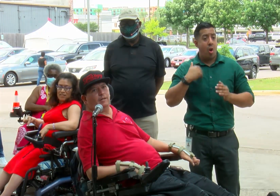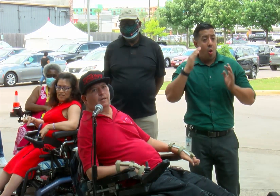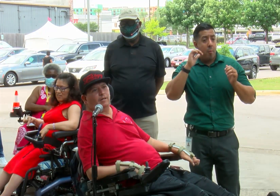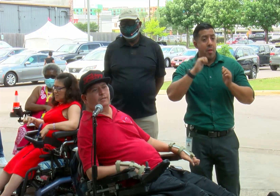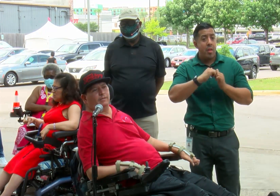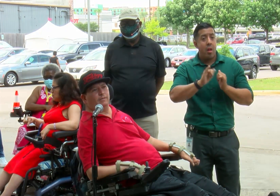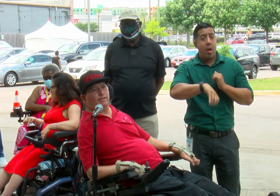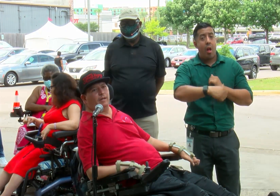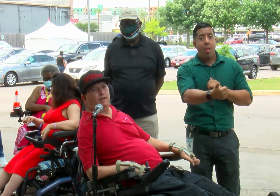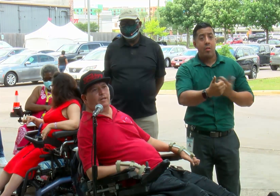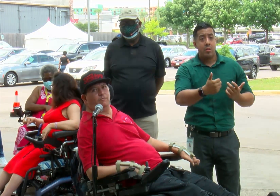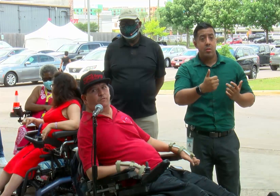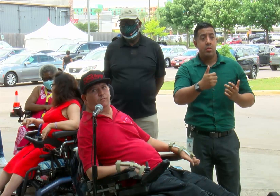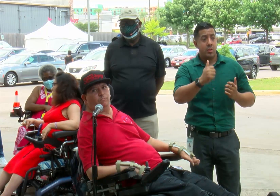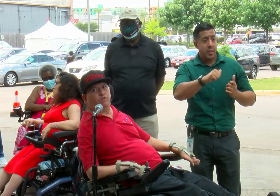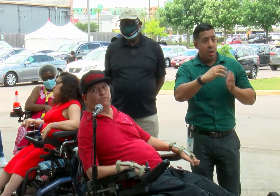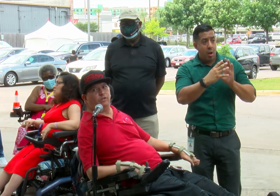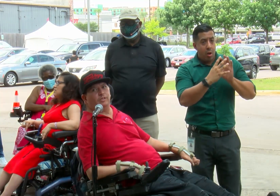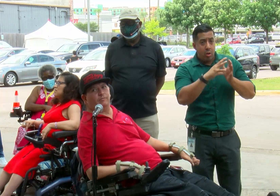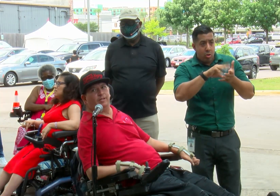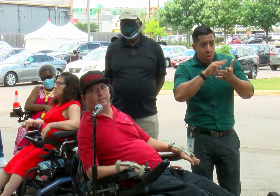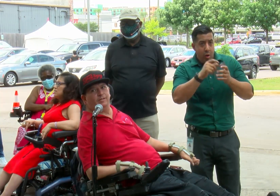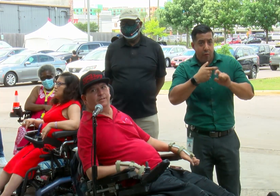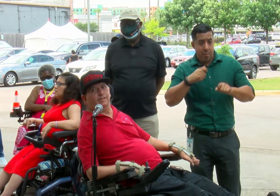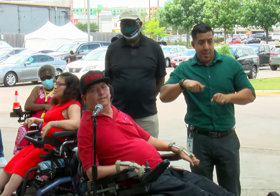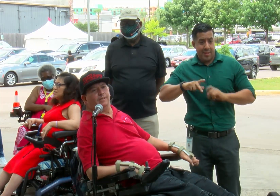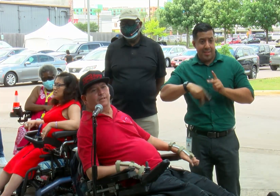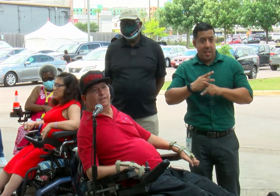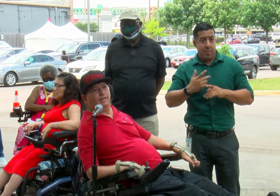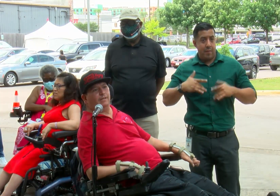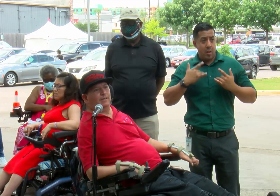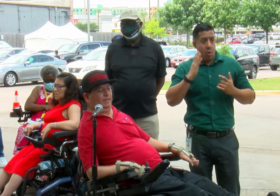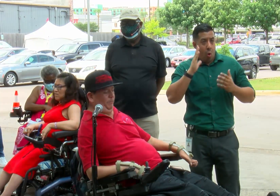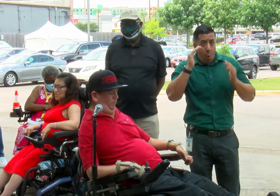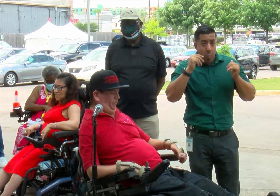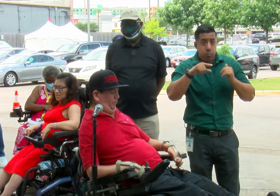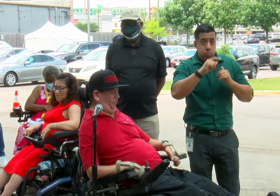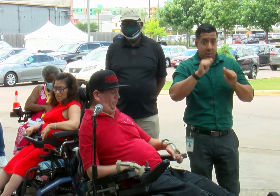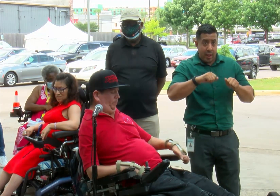they can learn more for this event, and